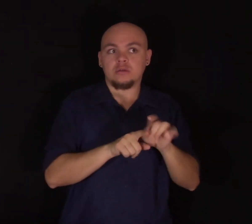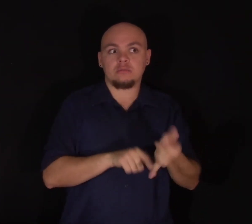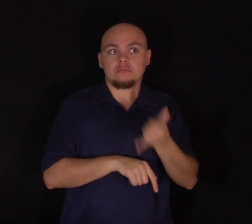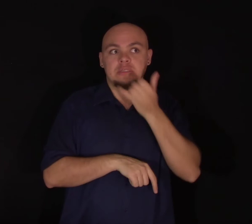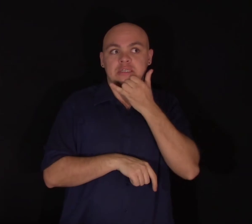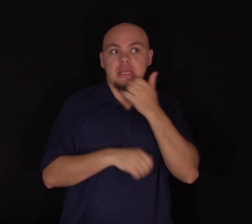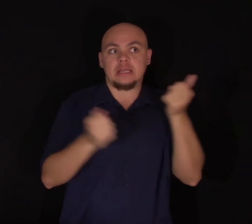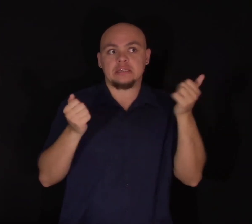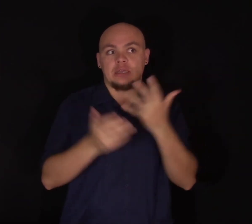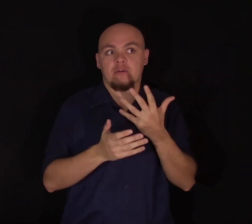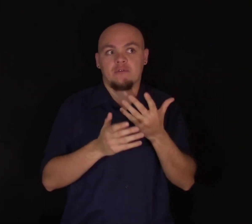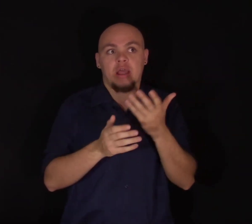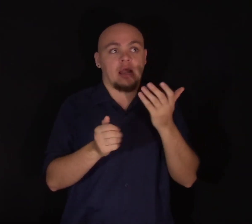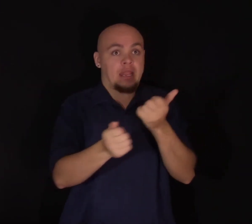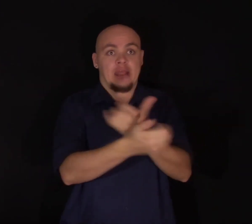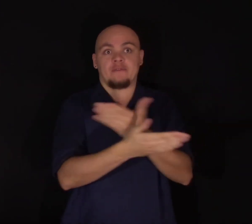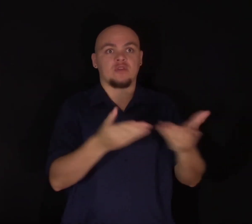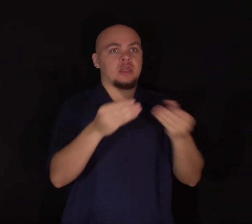mistake and losing it.